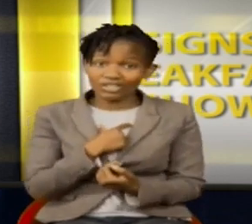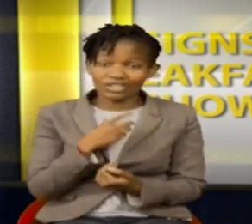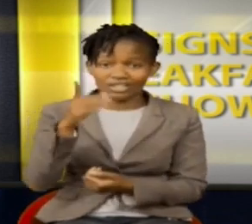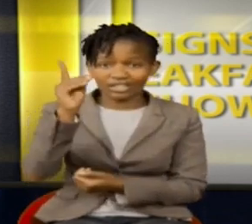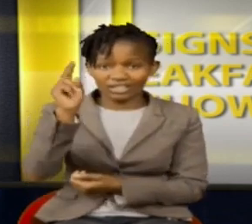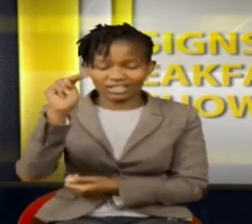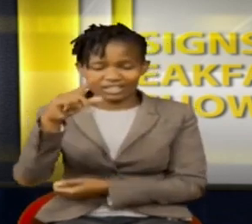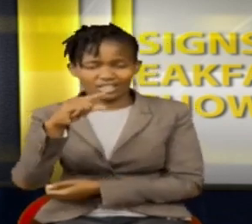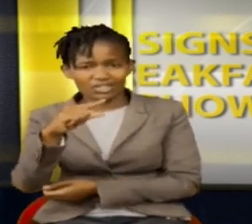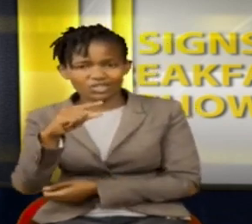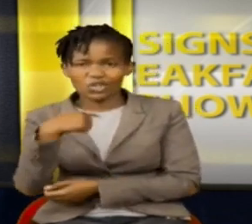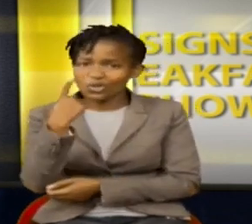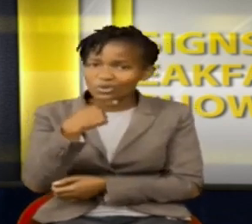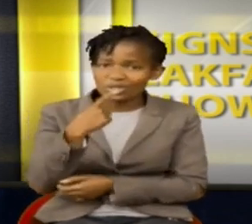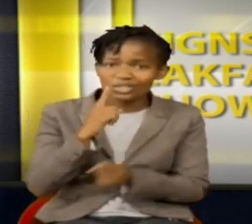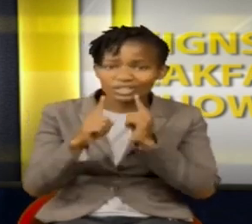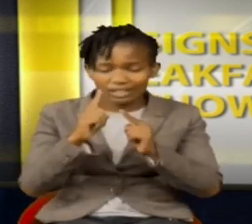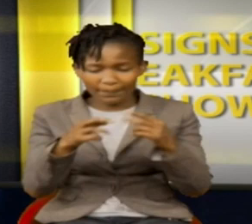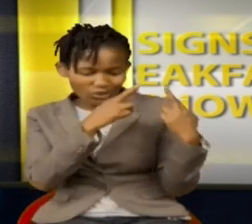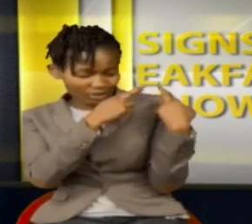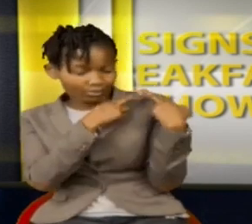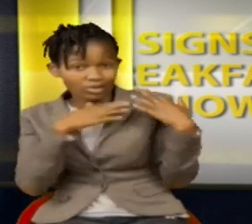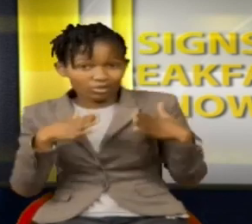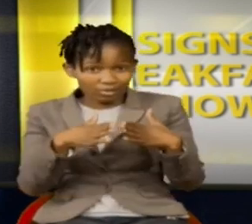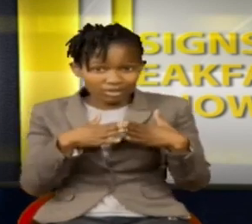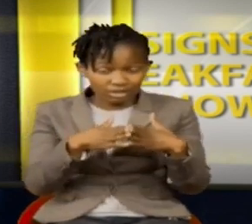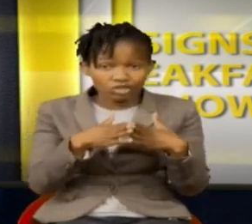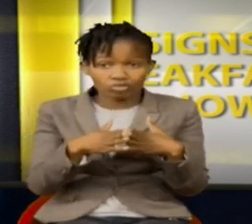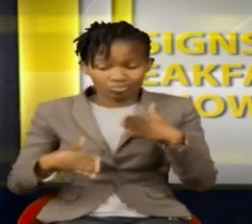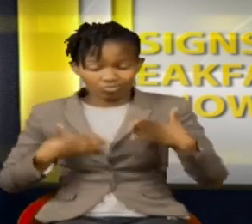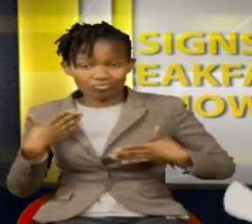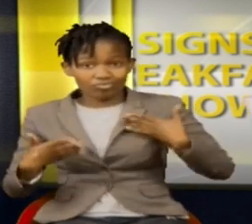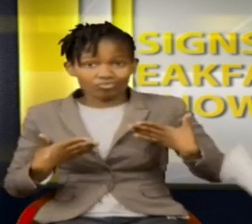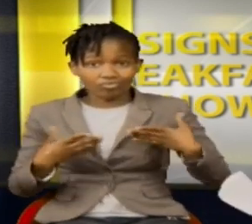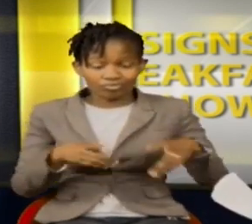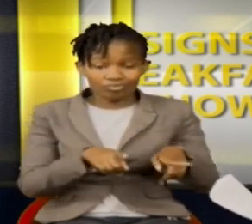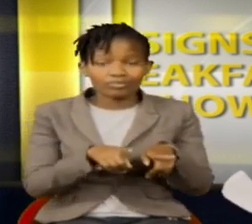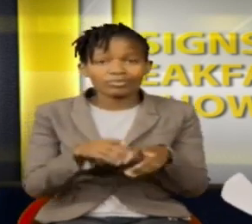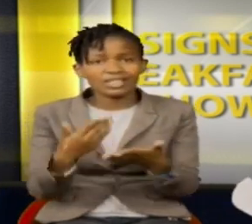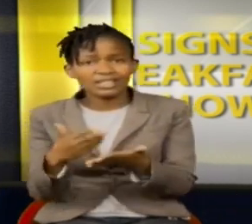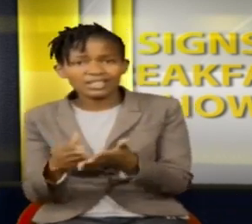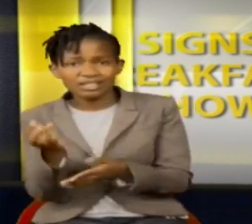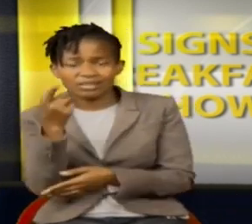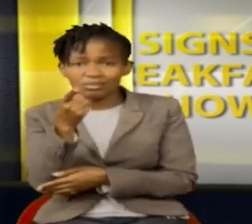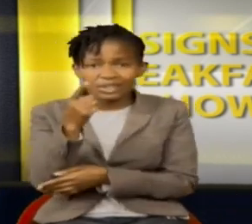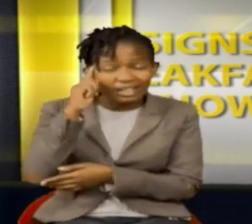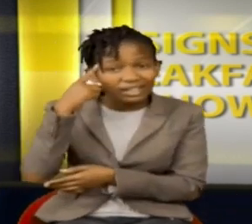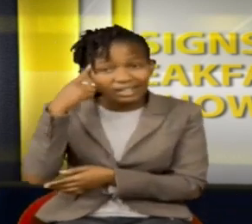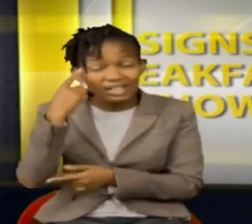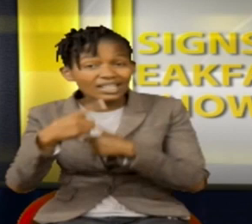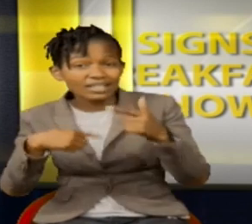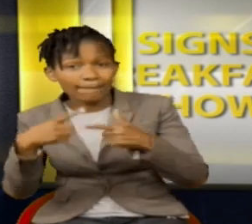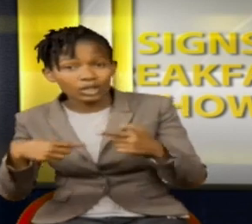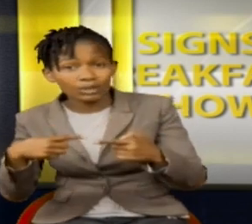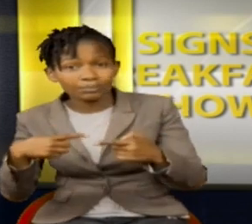about responsible sexual behaviors. And when we talk about responsible sexual behaviors, some of you think it's